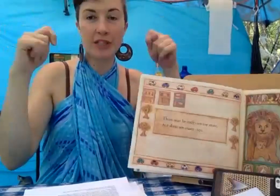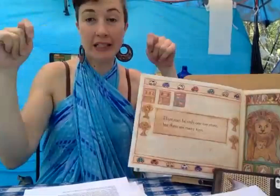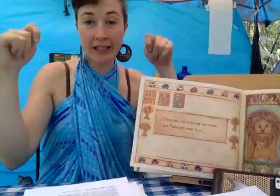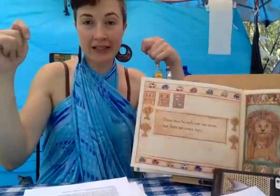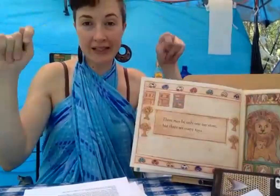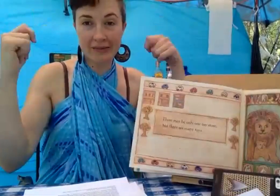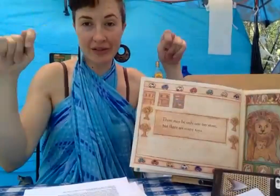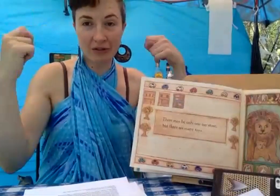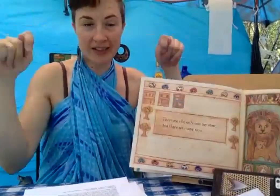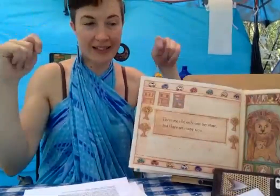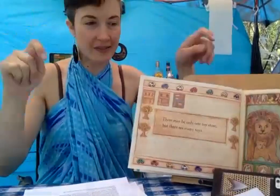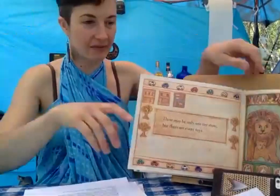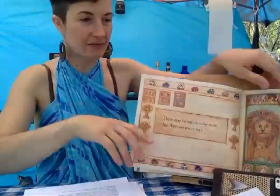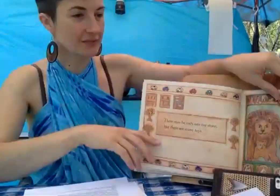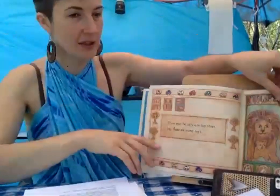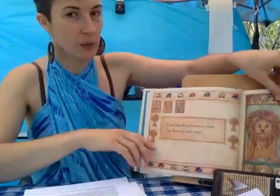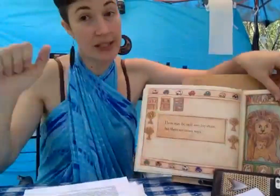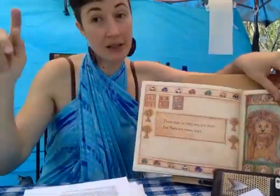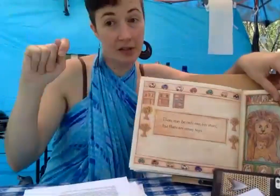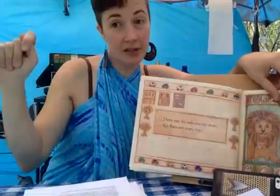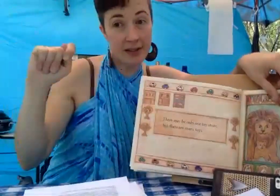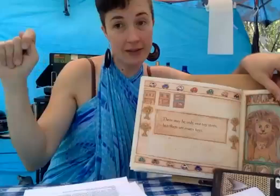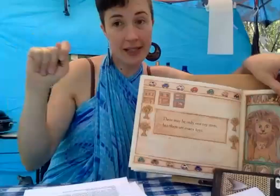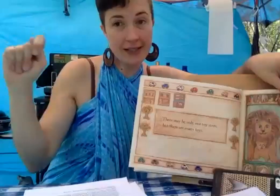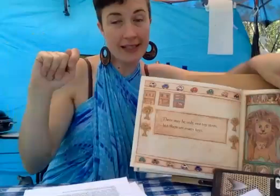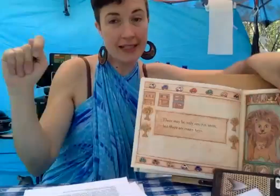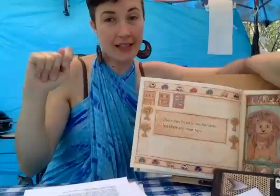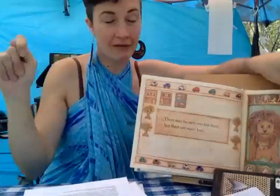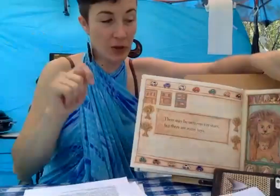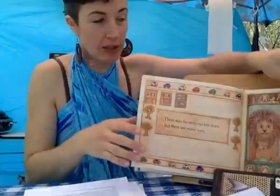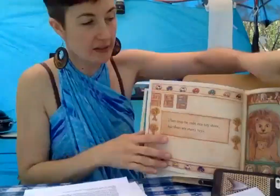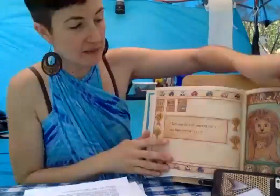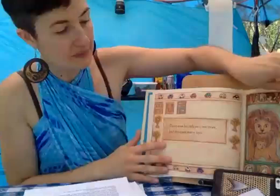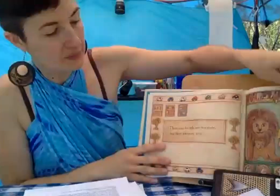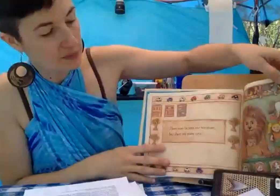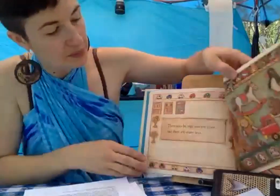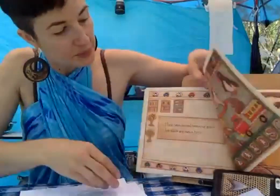T hands for toys, which is different than the side-to-side T hand for toilet.